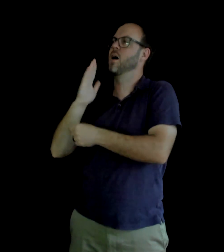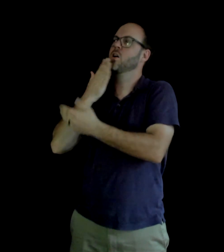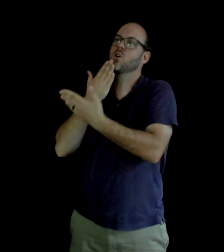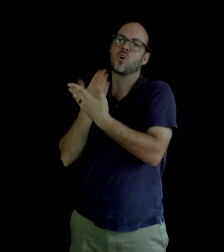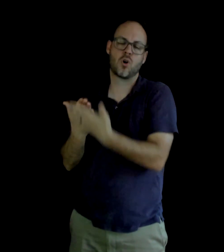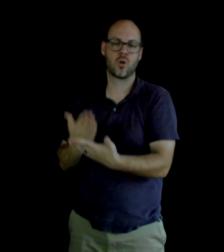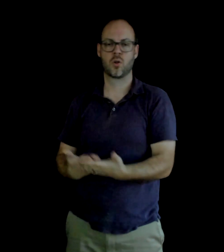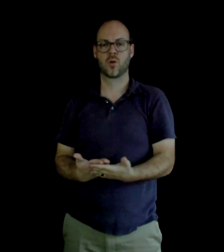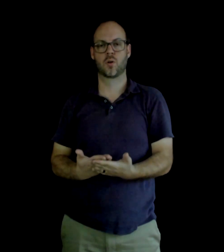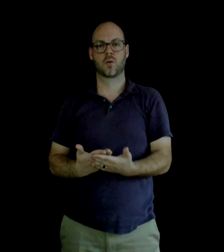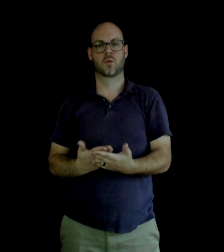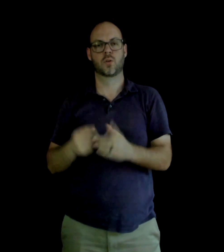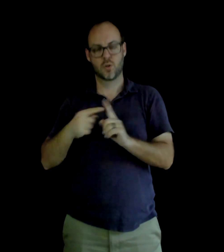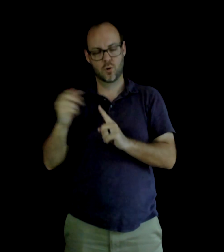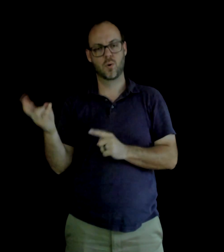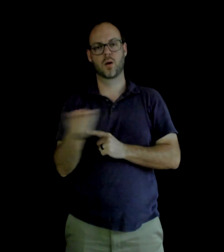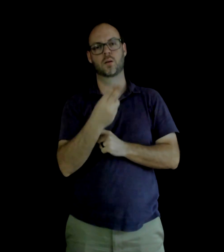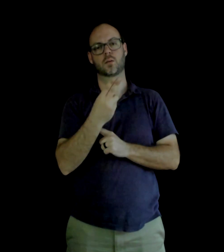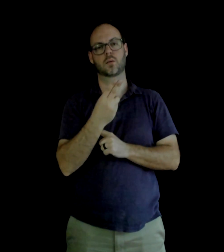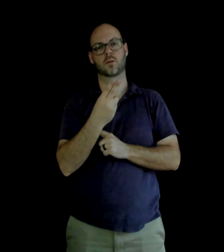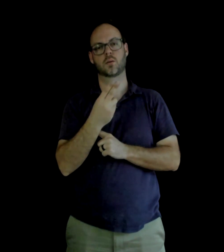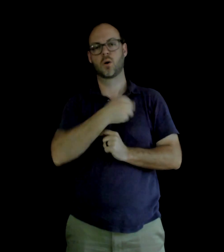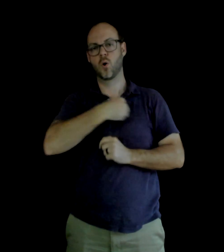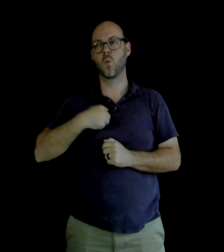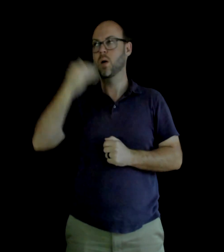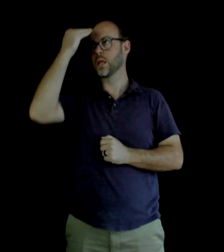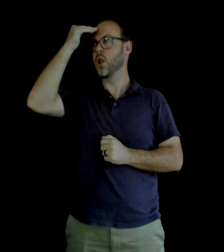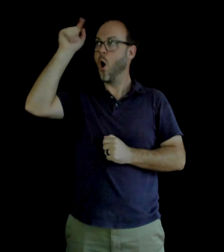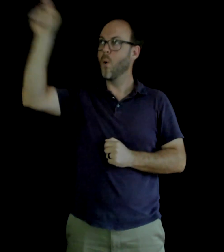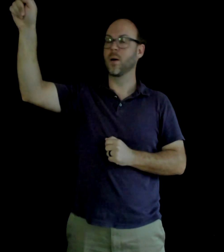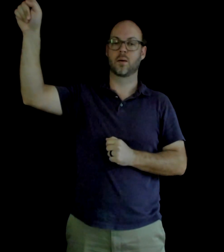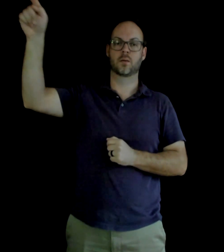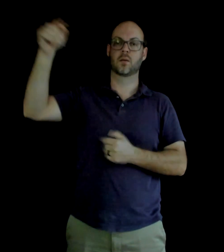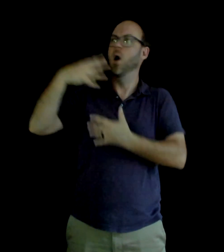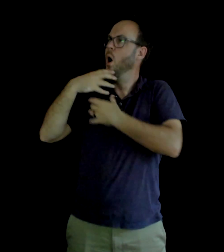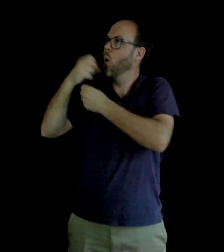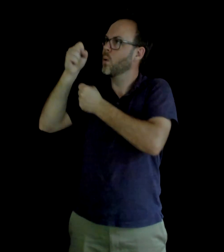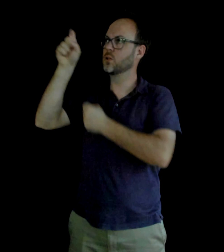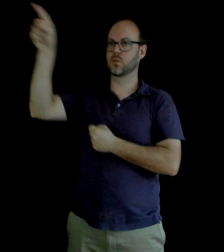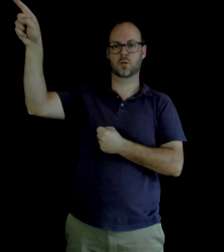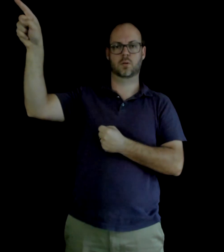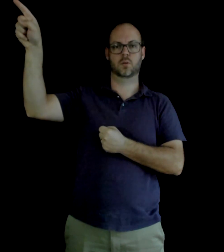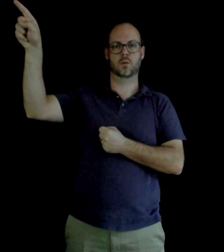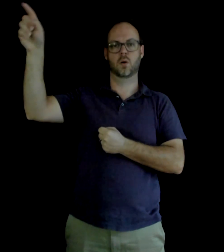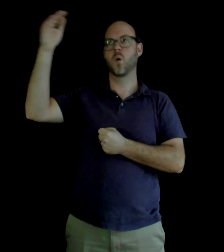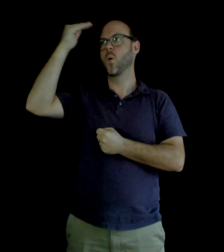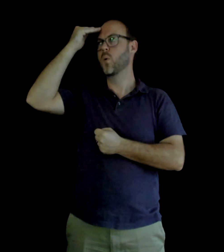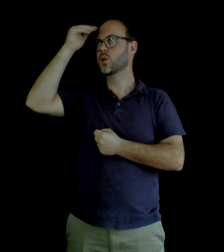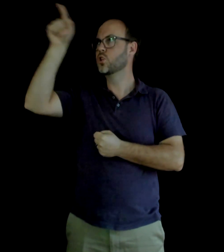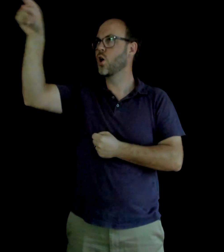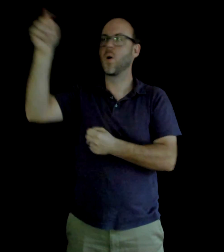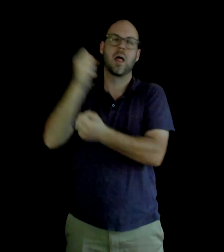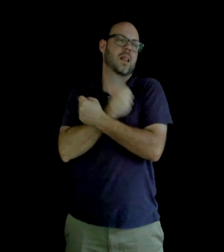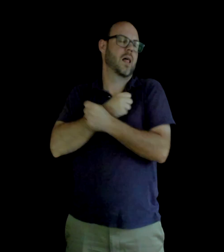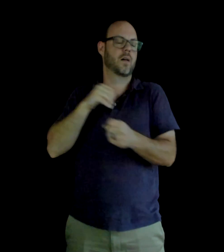God's goodness to us. We know him, we trust him, we know his love for us in